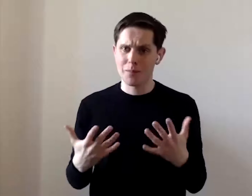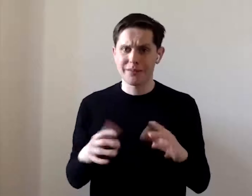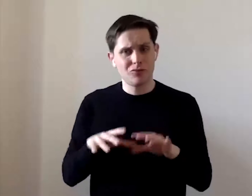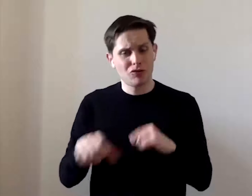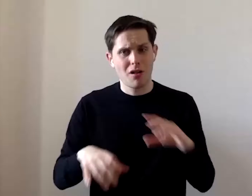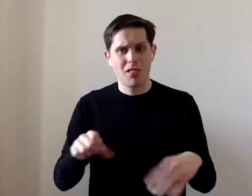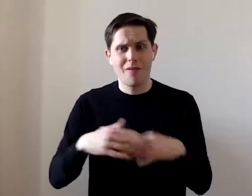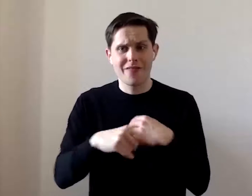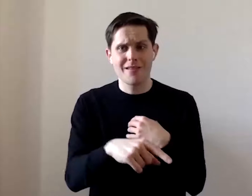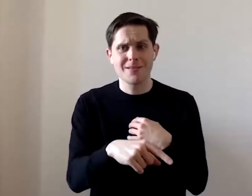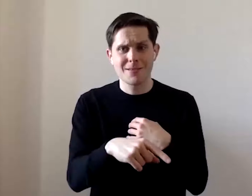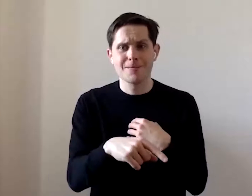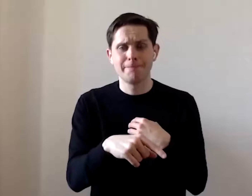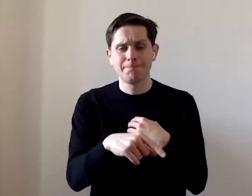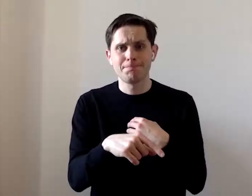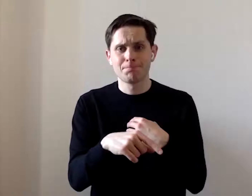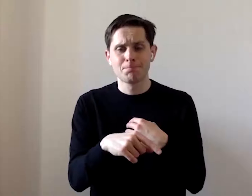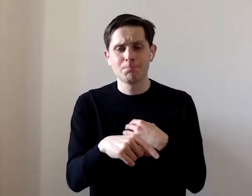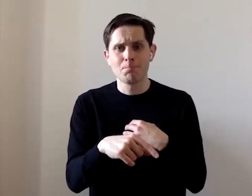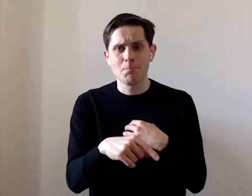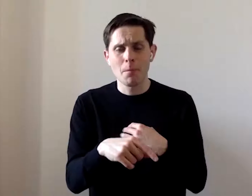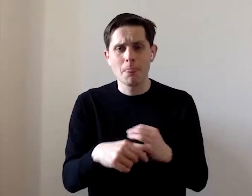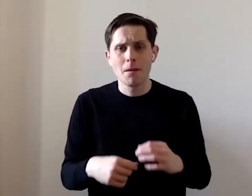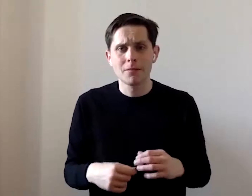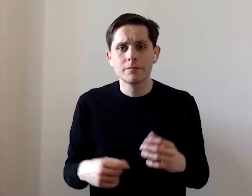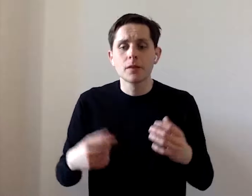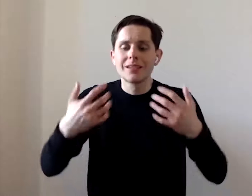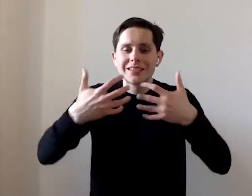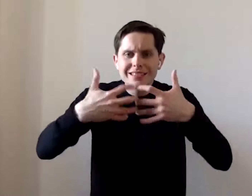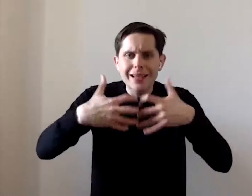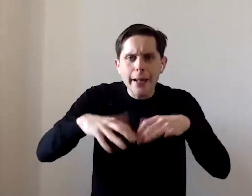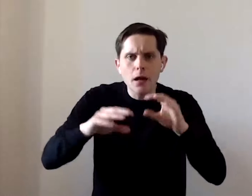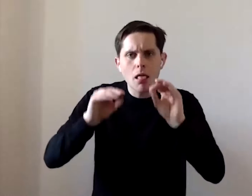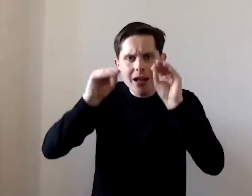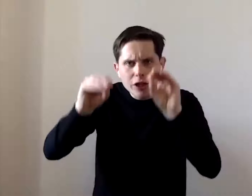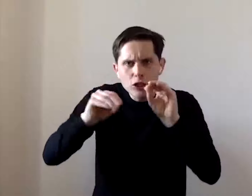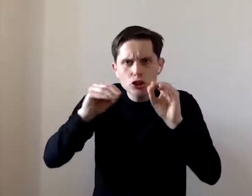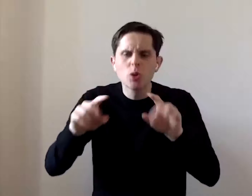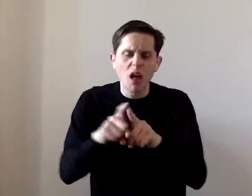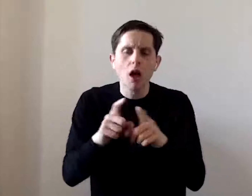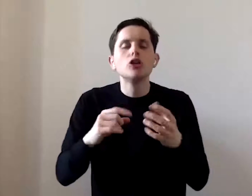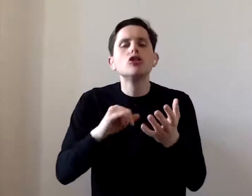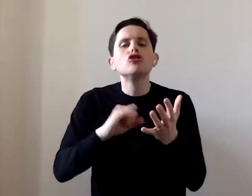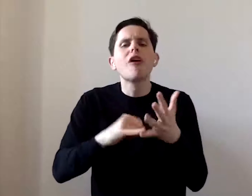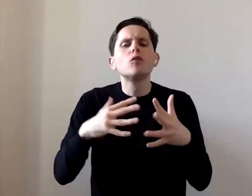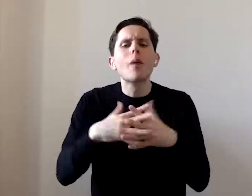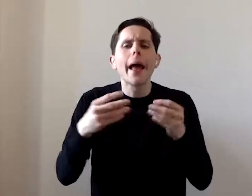And certainly that is an issue in architectural schools at the moment. These opportunities to